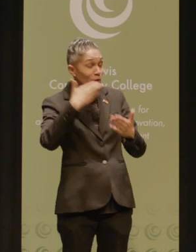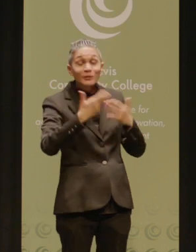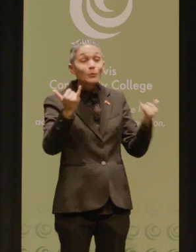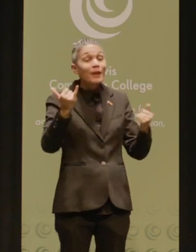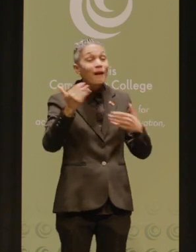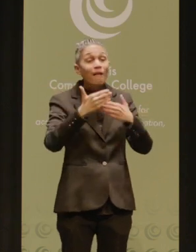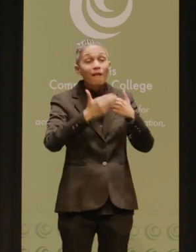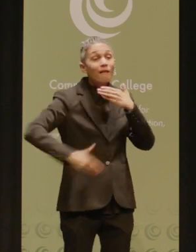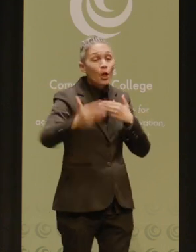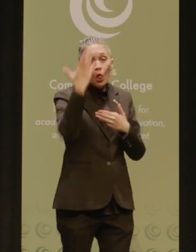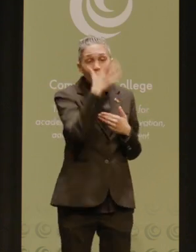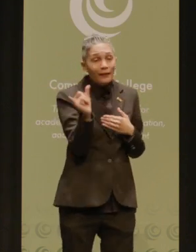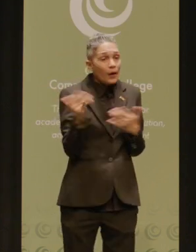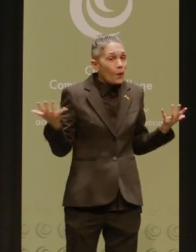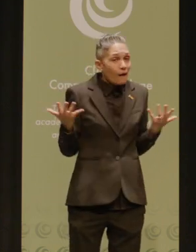ahead and how we're looking ahead.